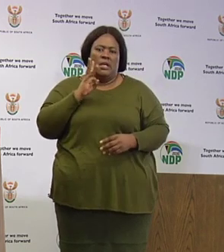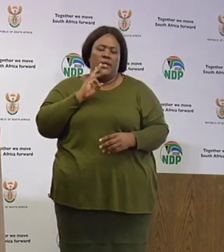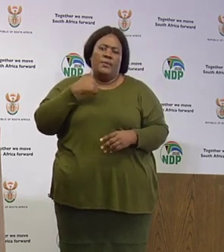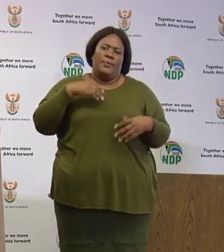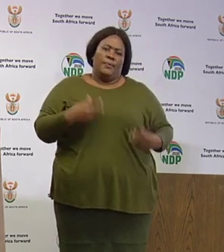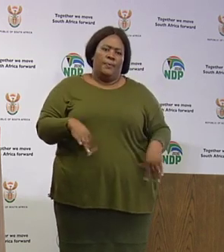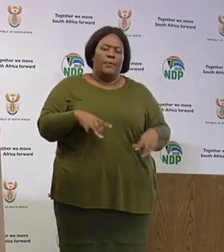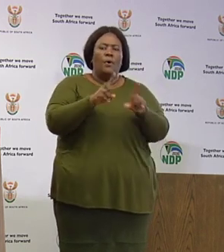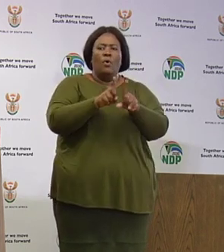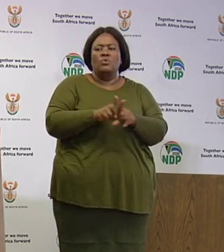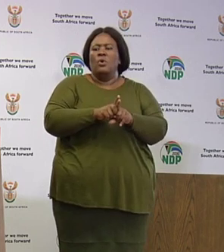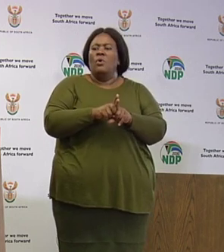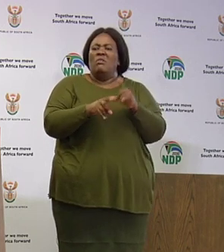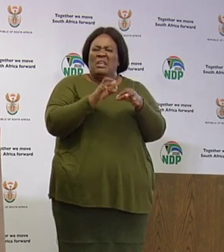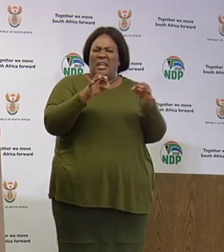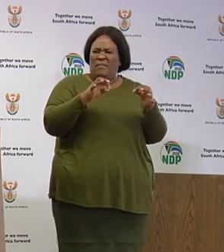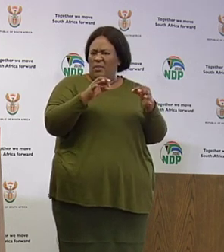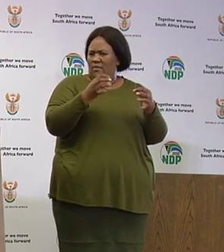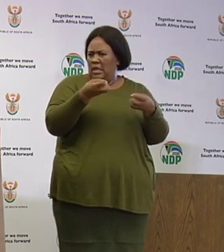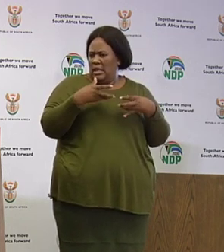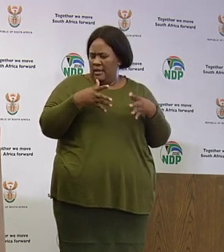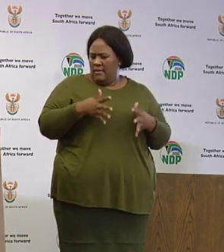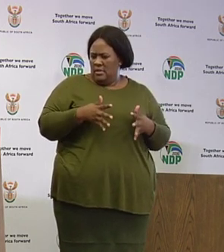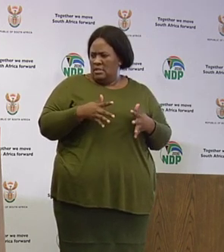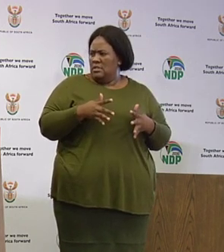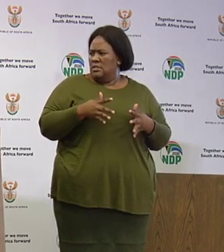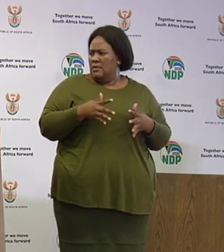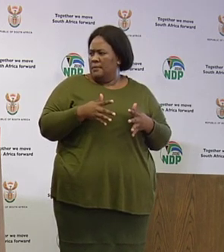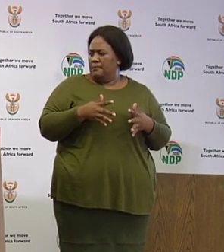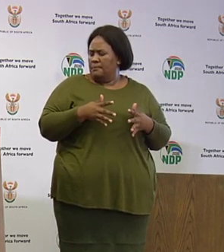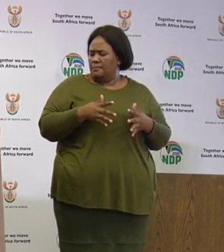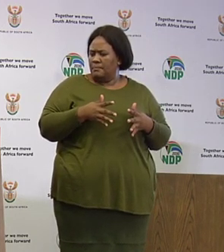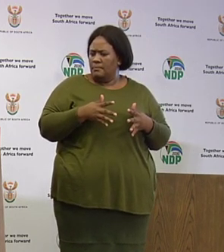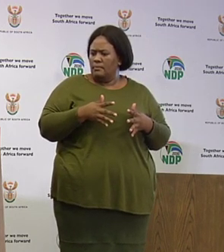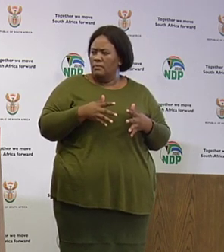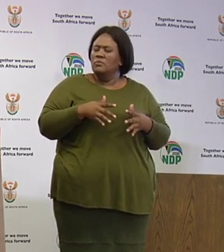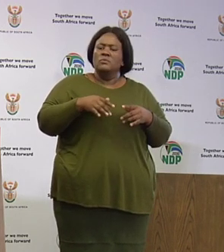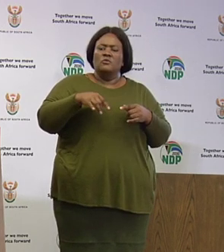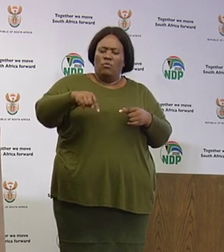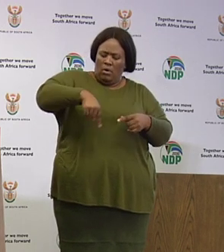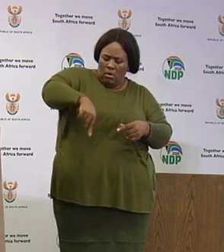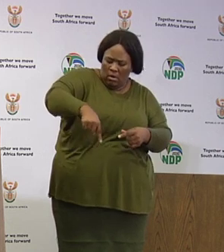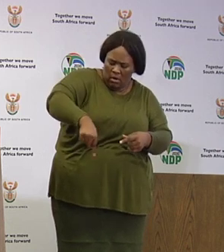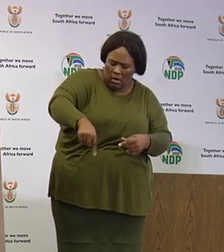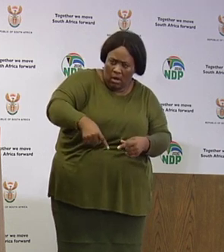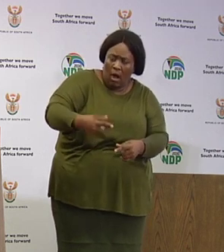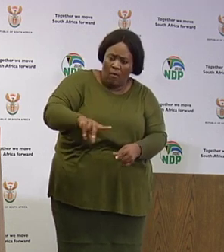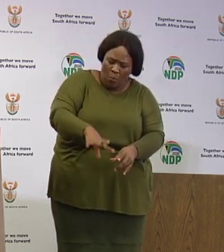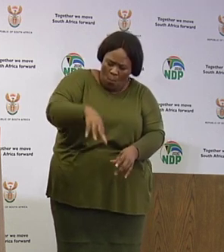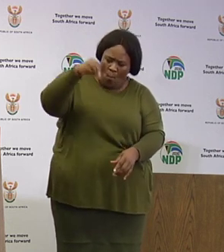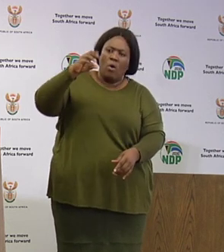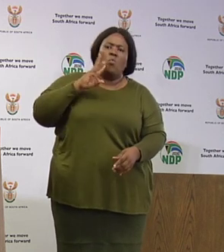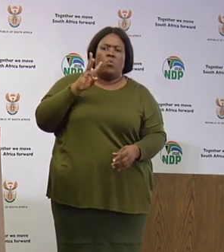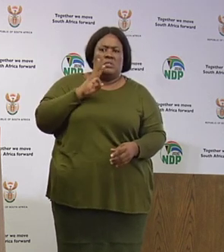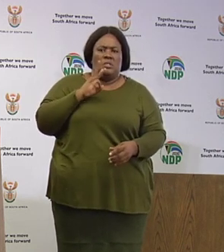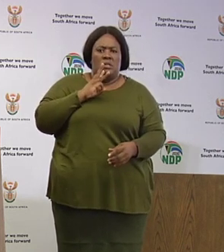to the Gift of the Givers for their availability to drill boreholes, because in those